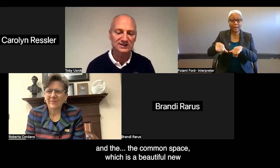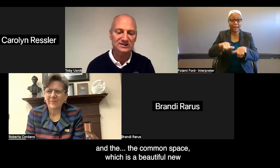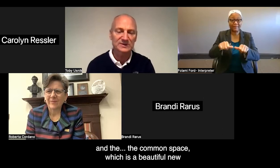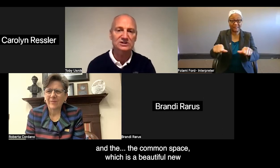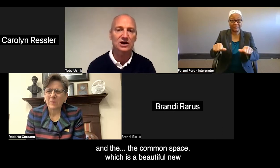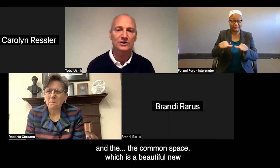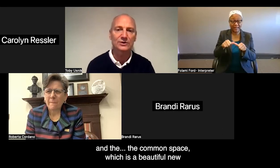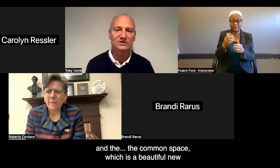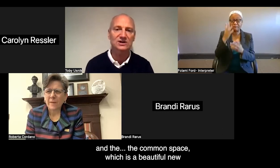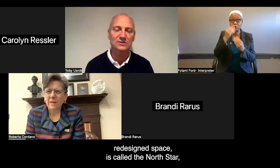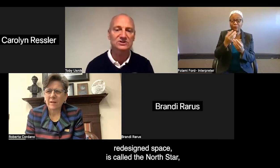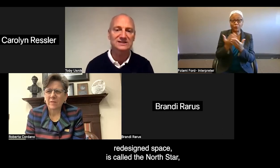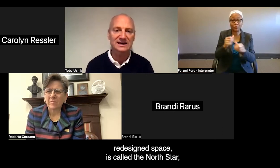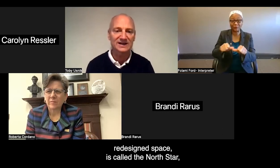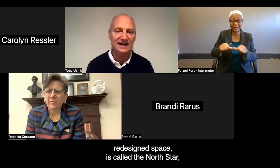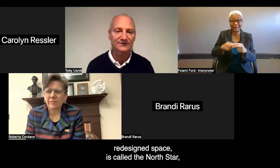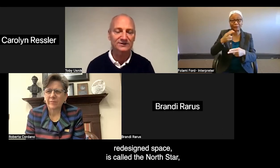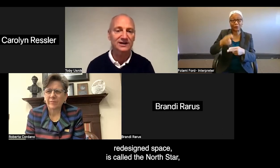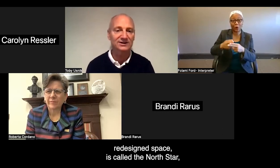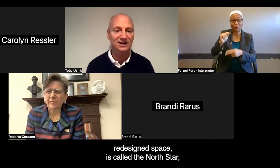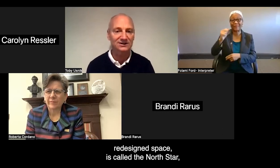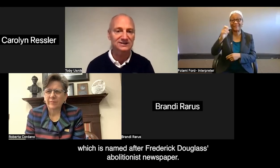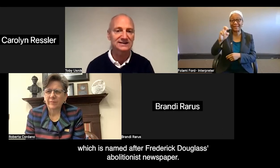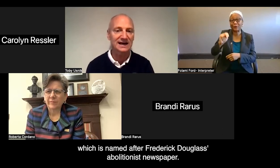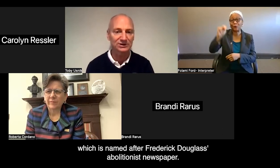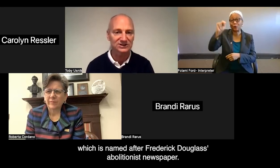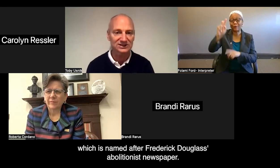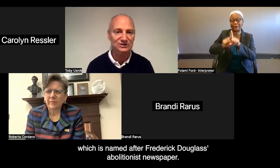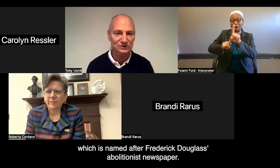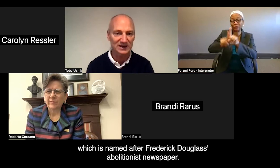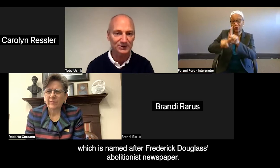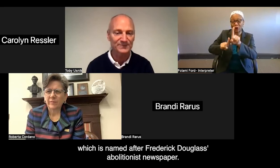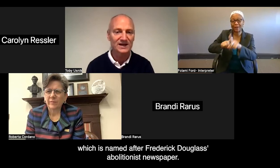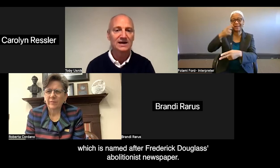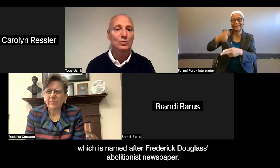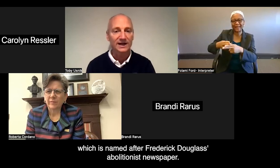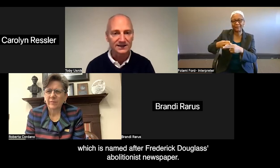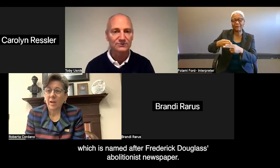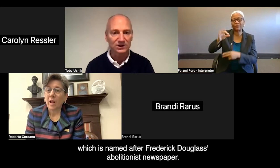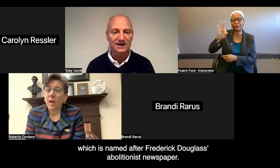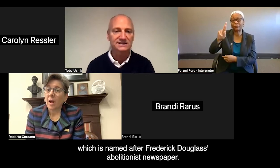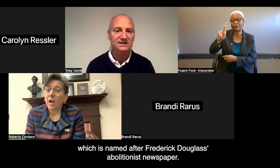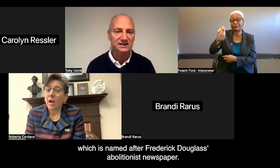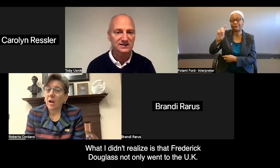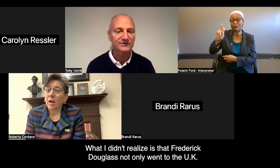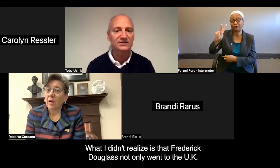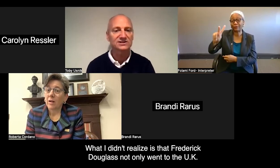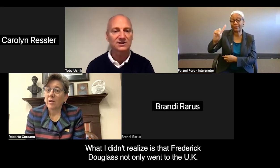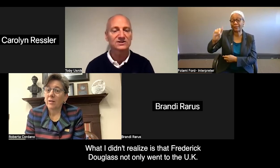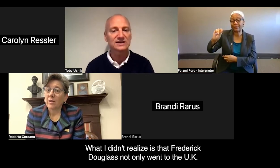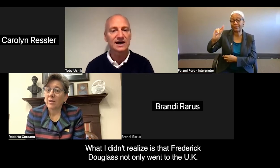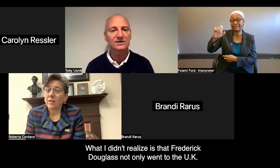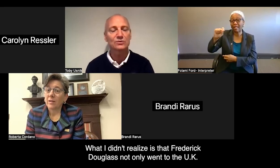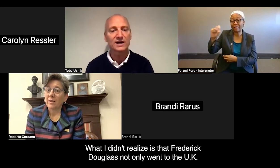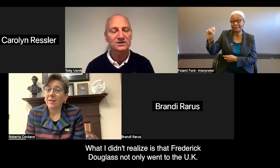redesigned space is called the North Star, which is named after Frederick Douglas's abolitionist newspaper. What I didn't realize is that Frederick